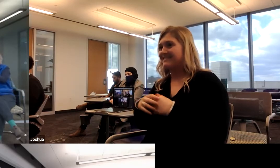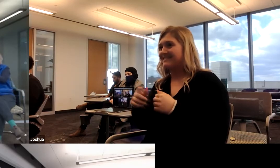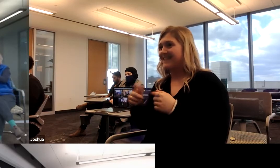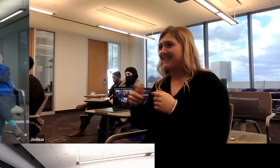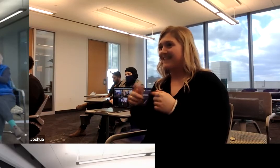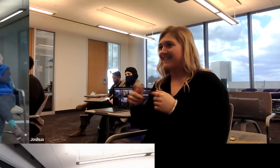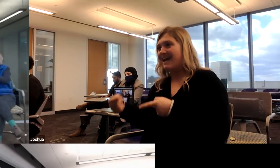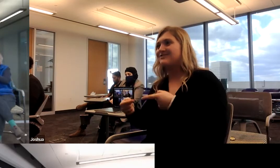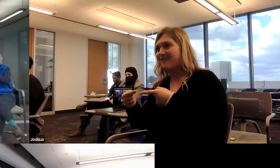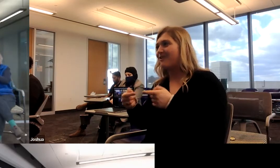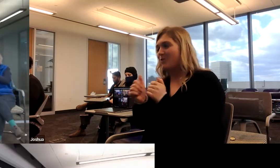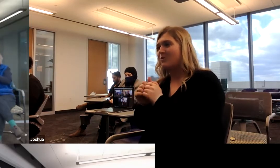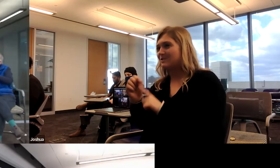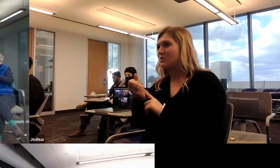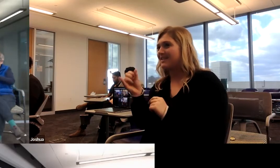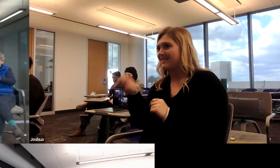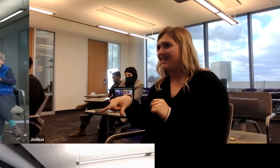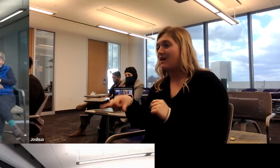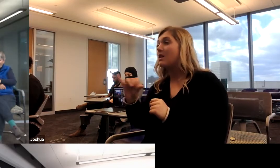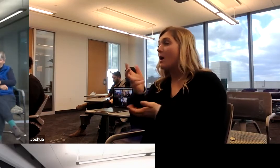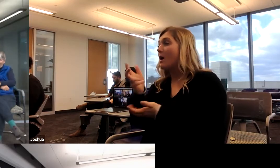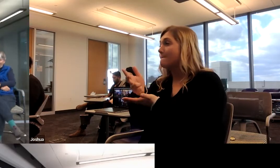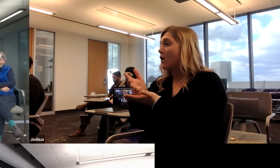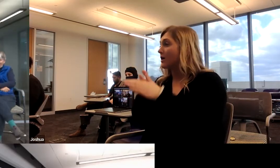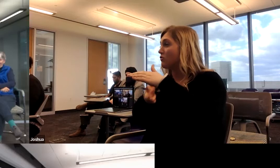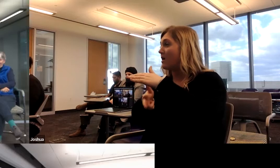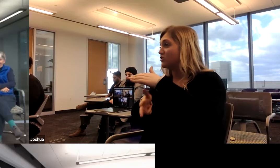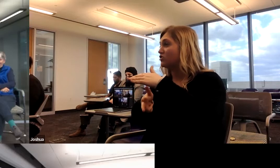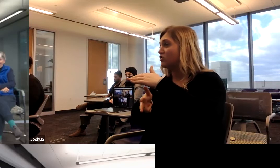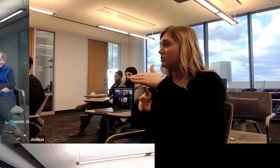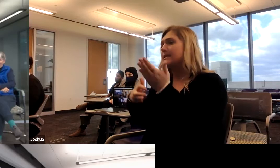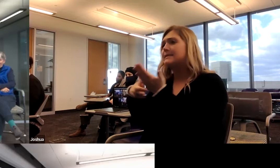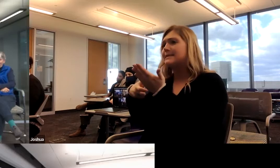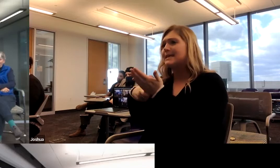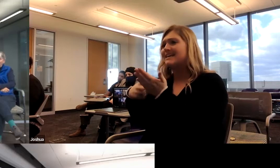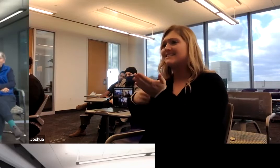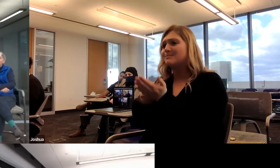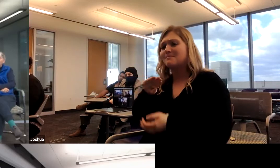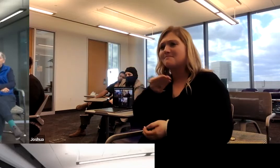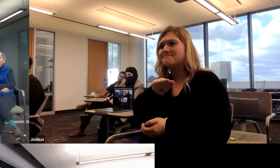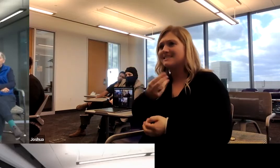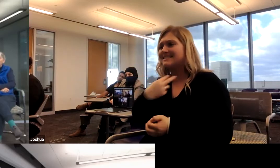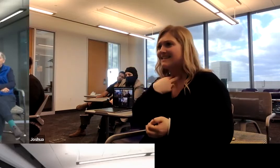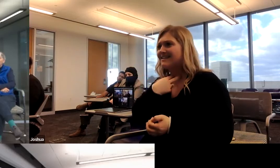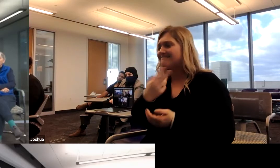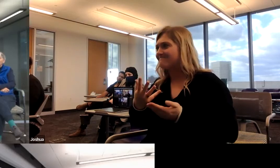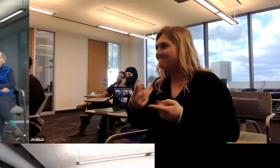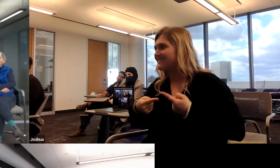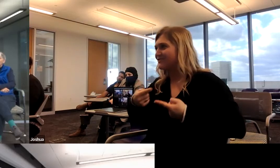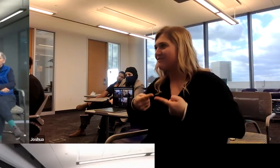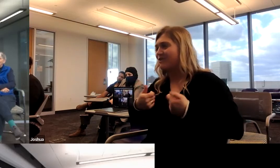I struggle in situations like that, like in a parking garage, a ticket wouldn't work in the machine, and I'm trying